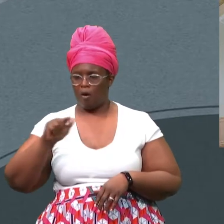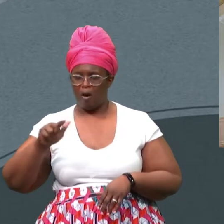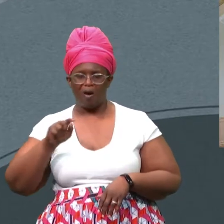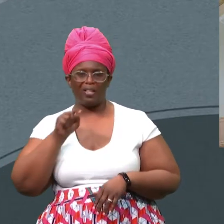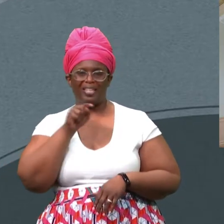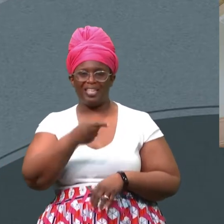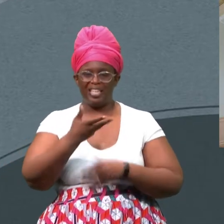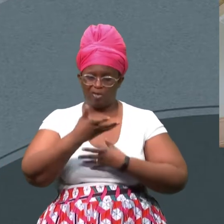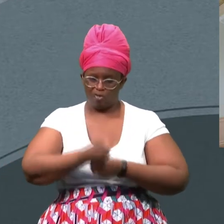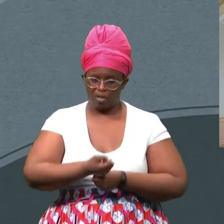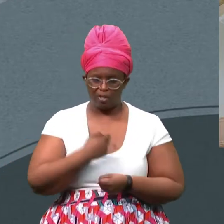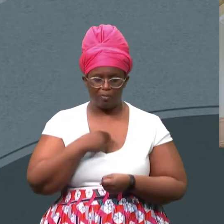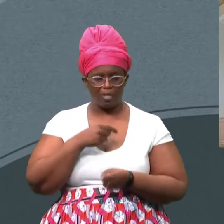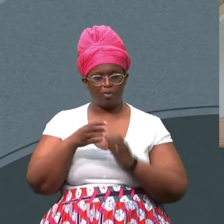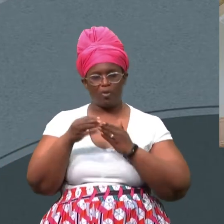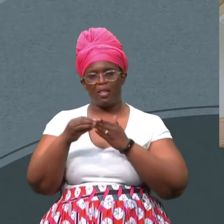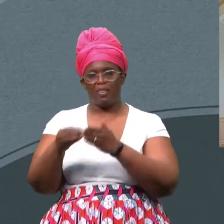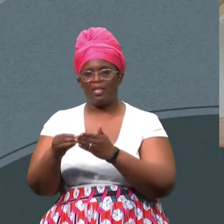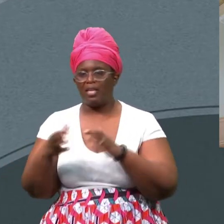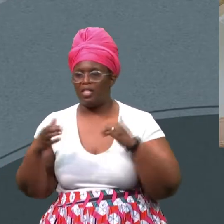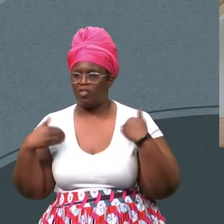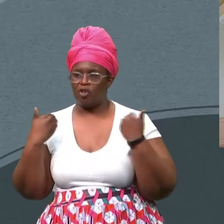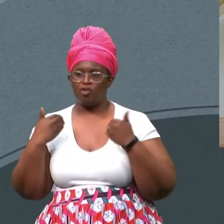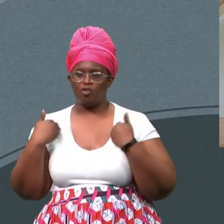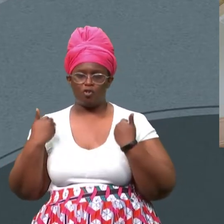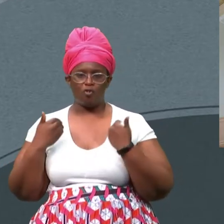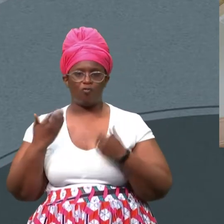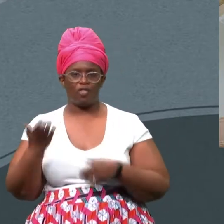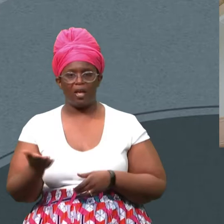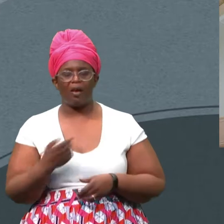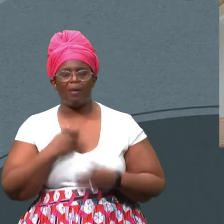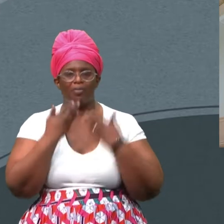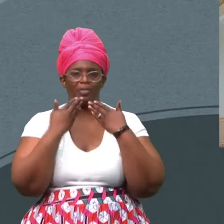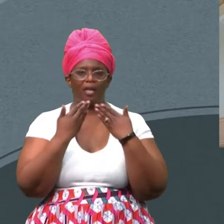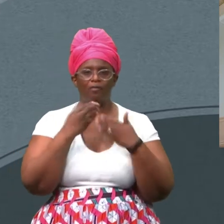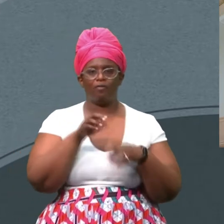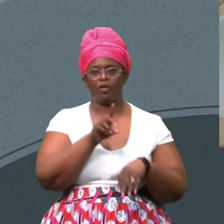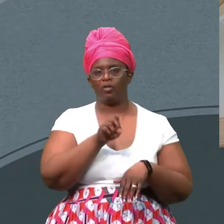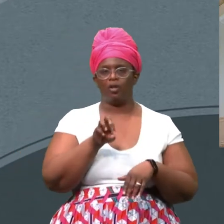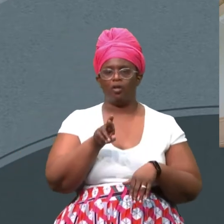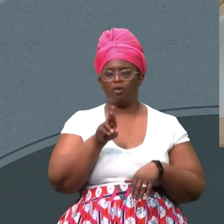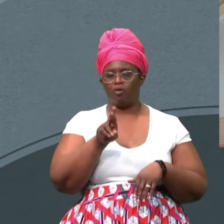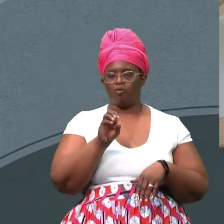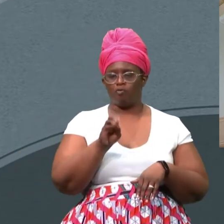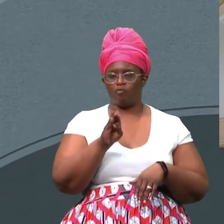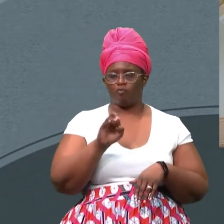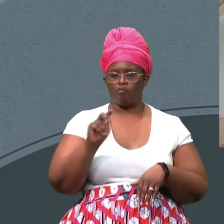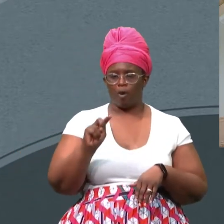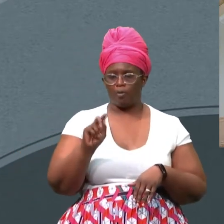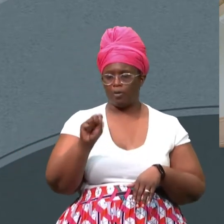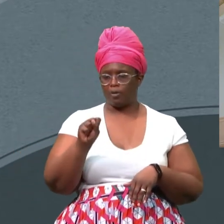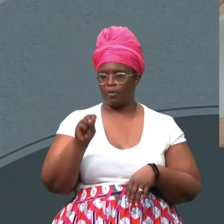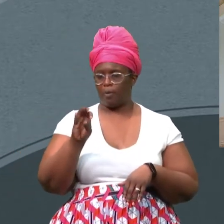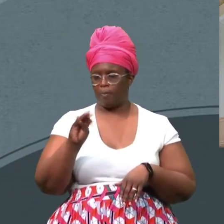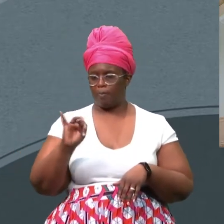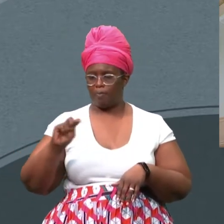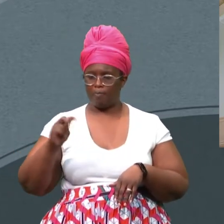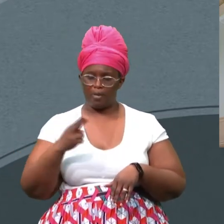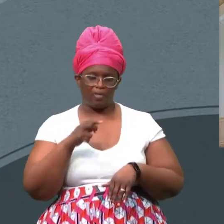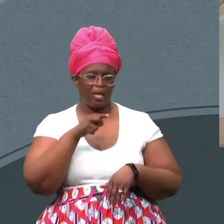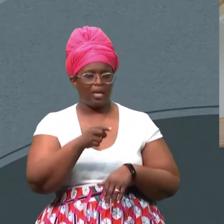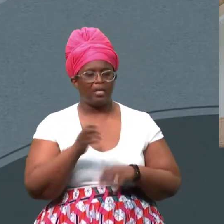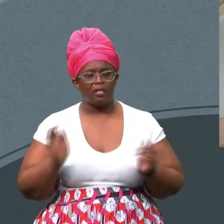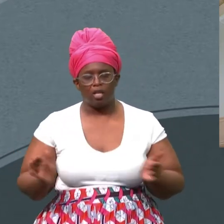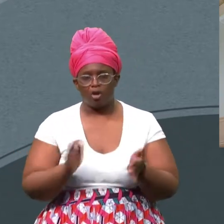me to lead his youth ministry. I'm thankful for Dr. Robert Smith and how he has grown me and developed me in preaching and